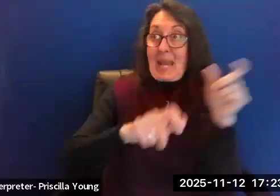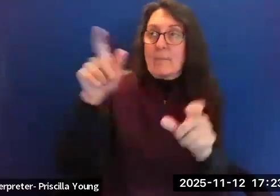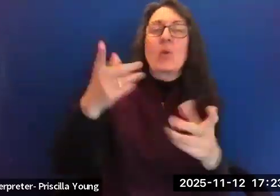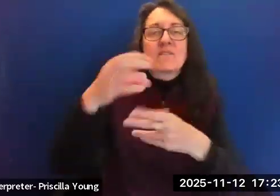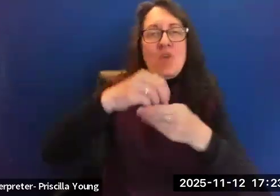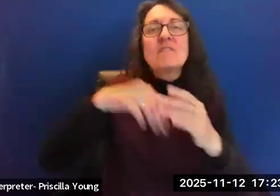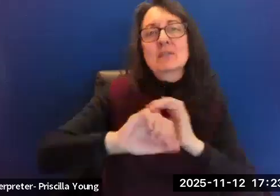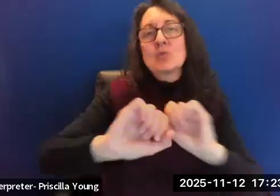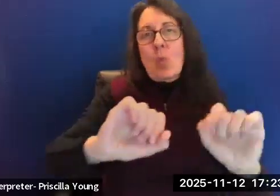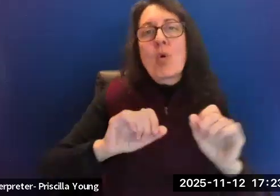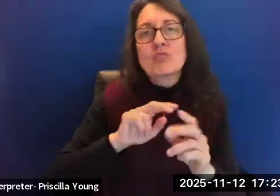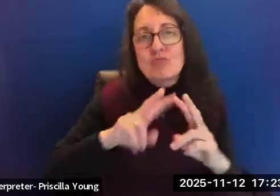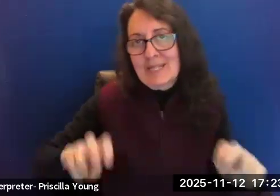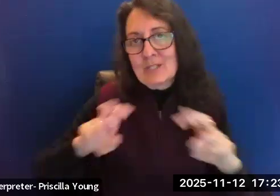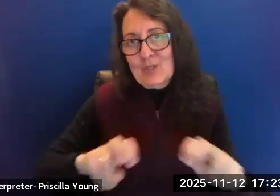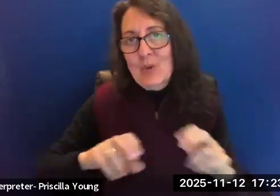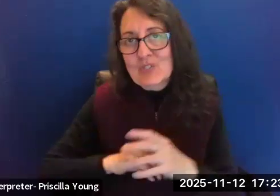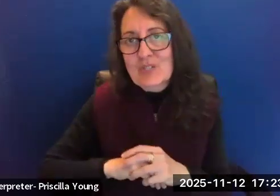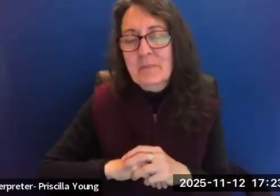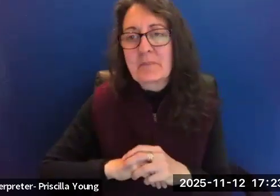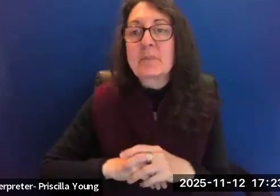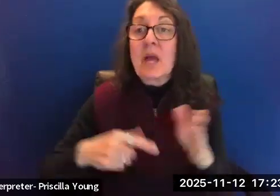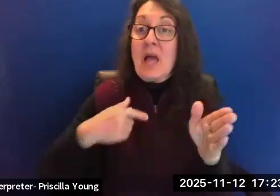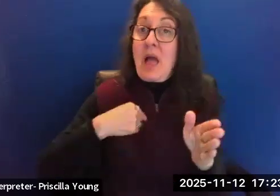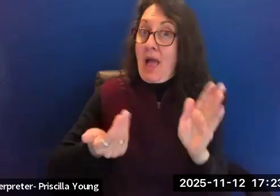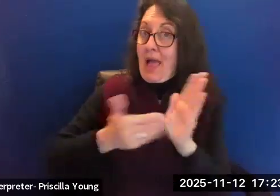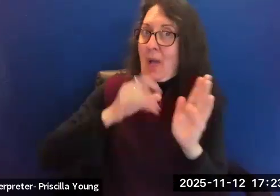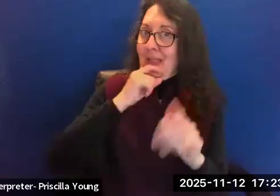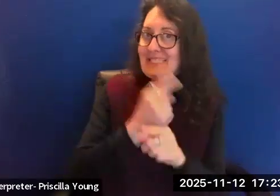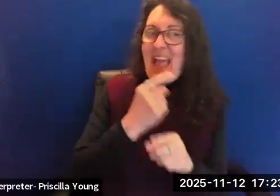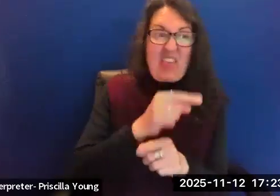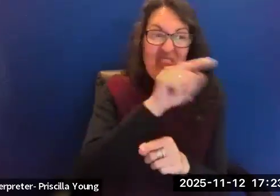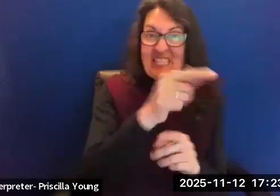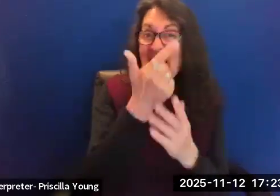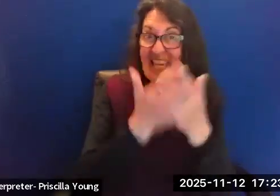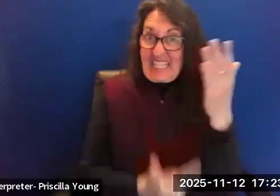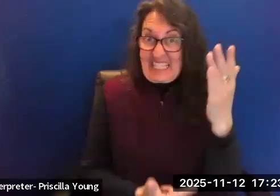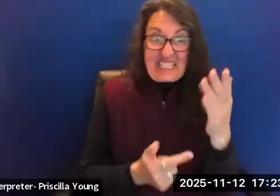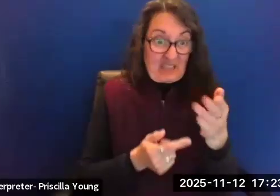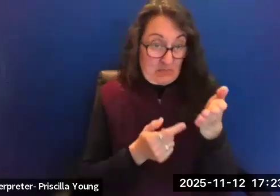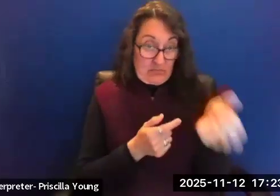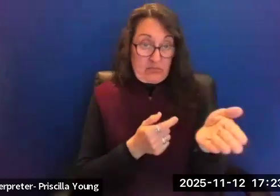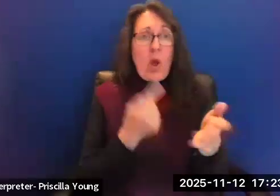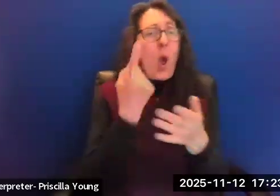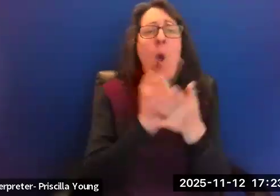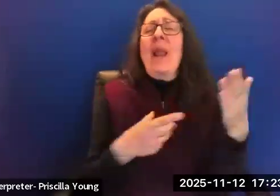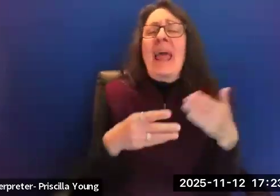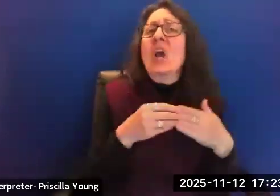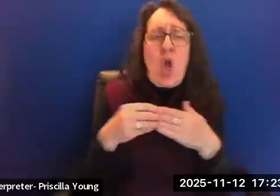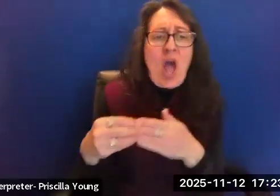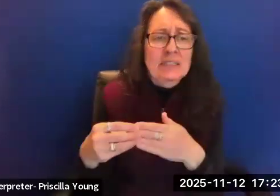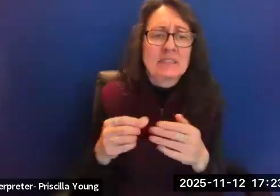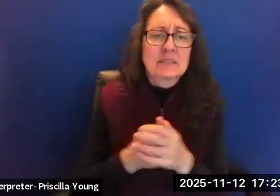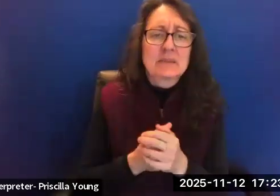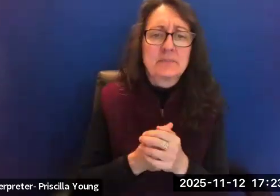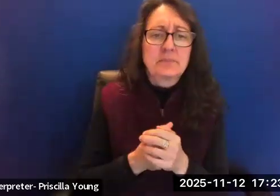again, I'll say that this list is only a guide. You don't, at the time